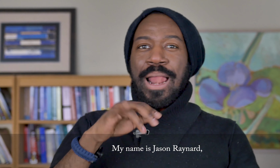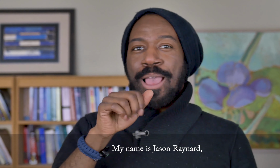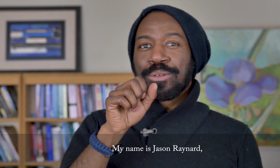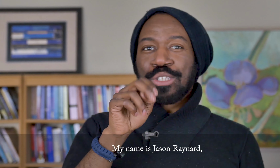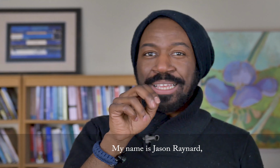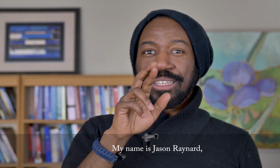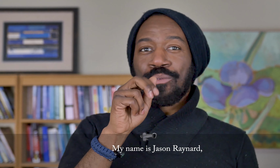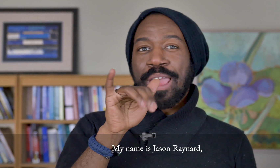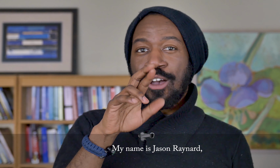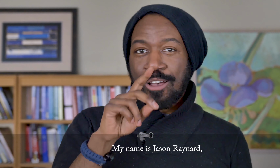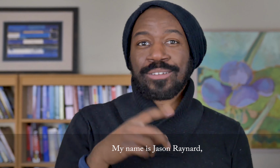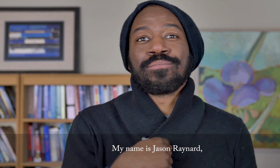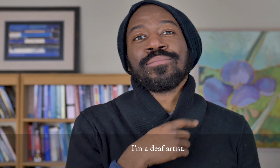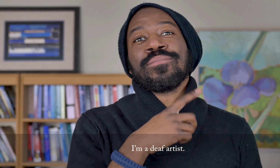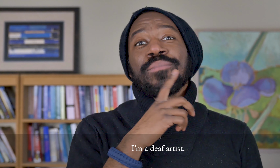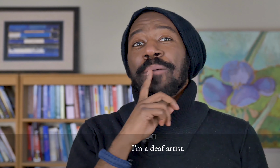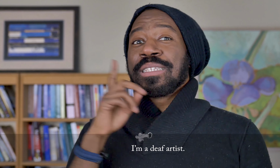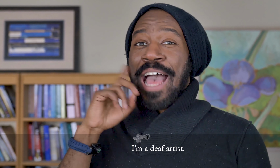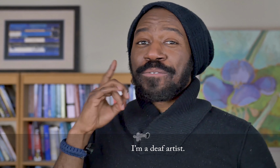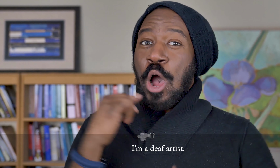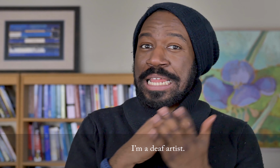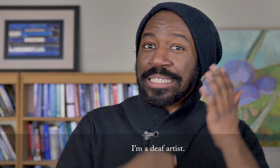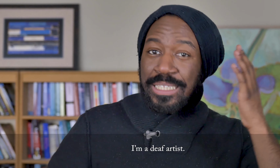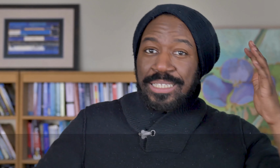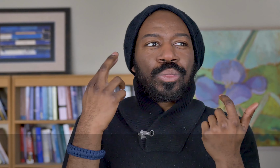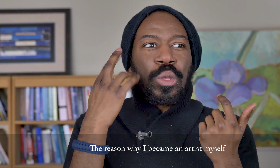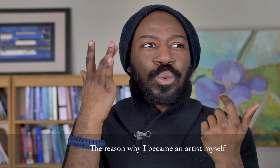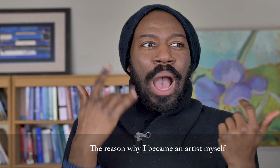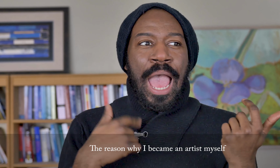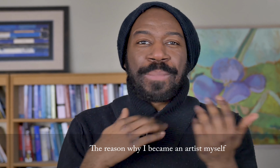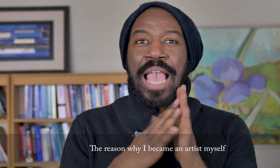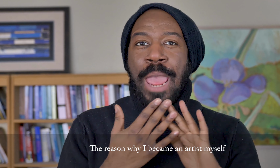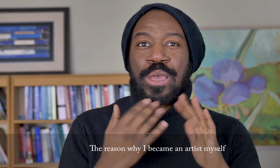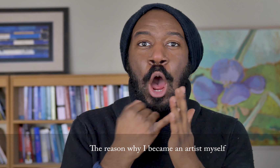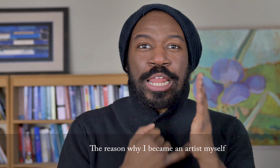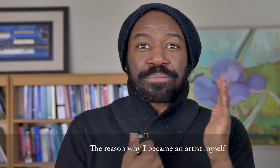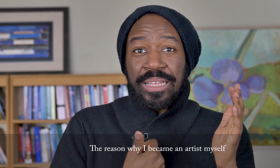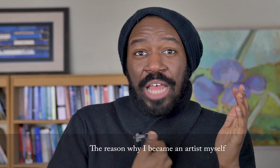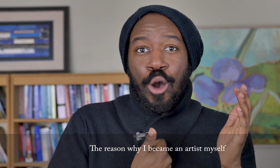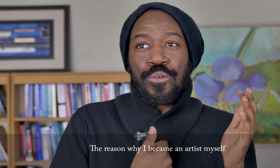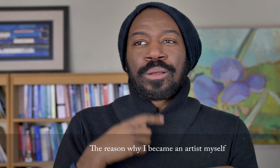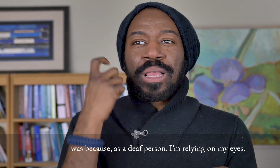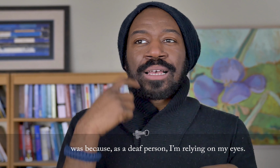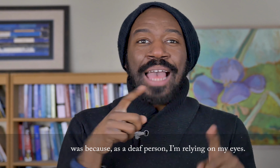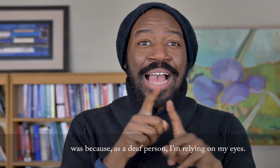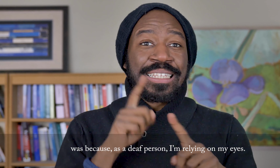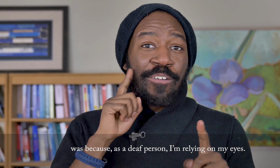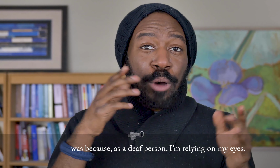I'm Jason Raynard. I'm that honest. This is why I became an honest myself. Just as that